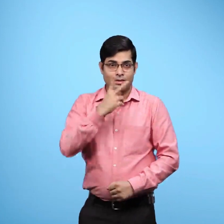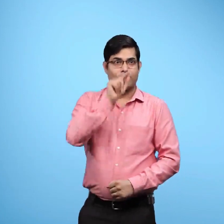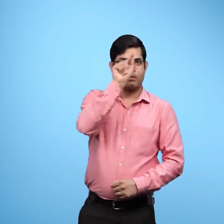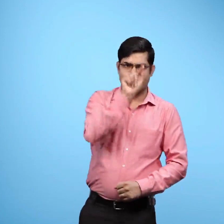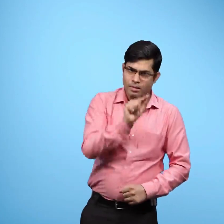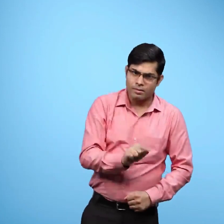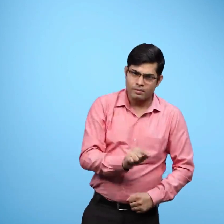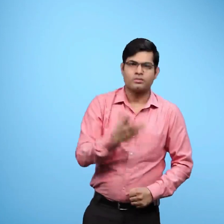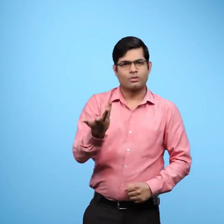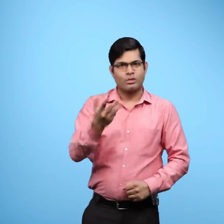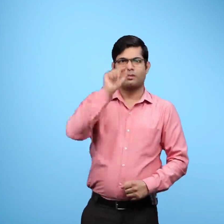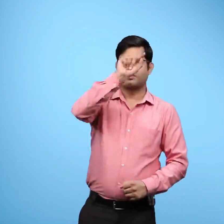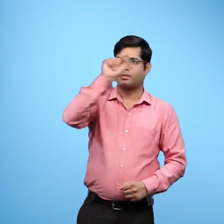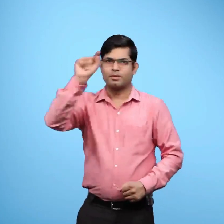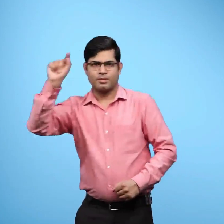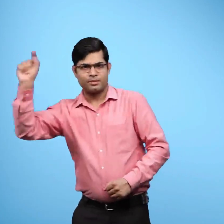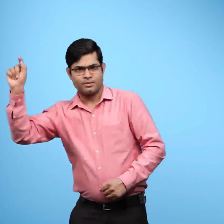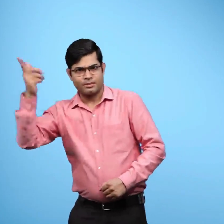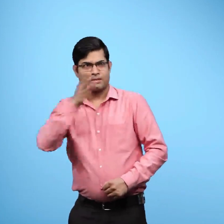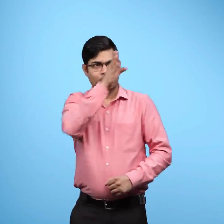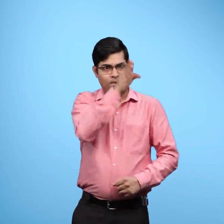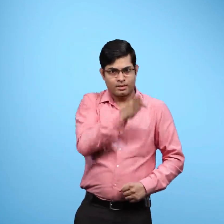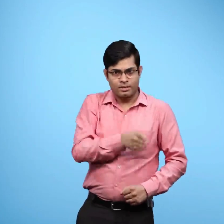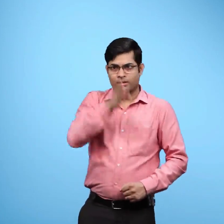in standing and sleeping lines.